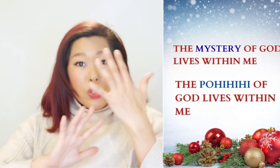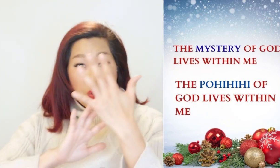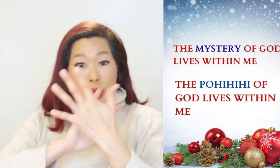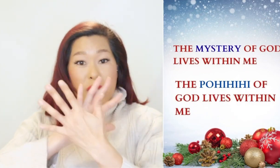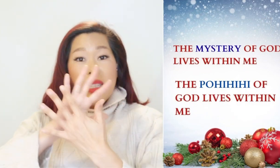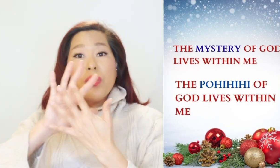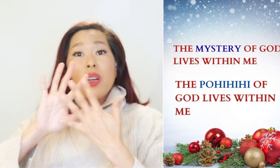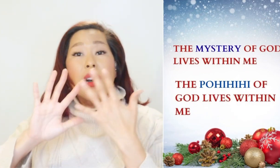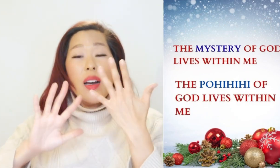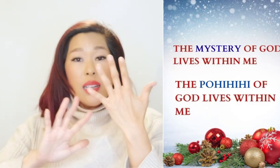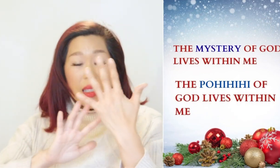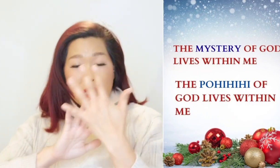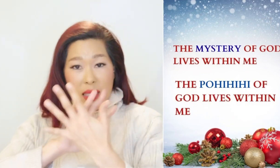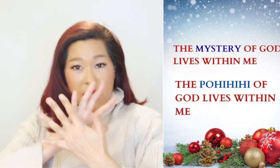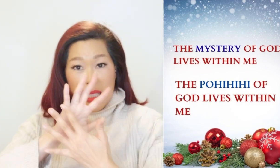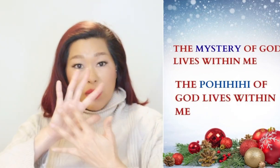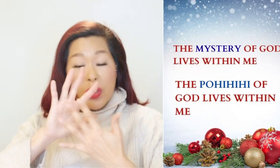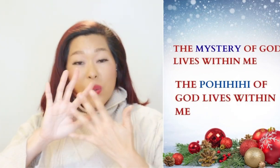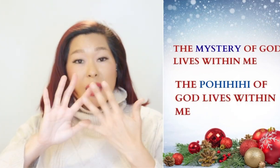mystery of God lives within me.